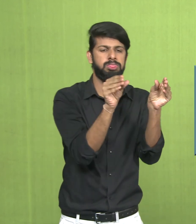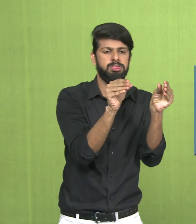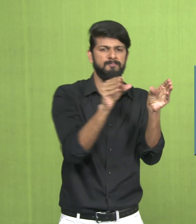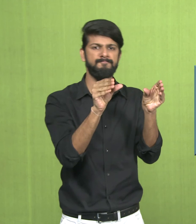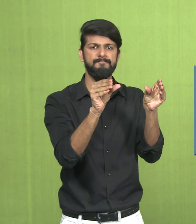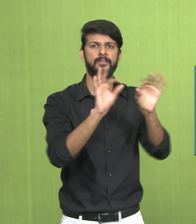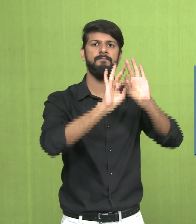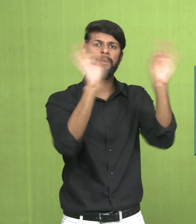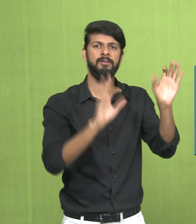sturdy.